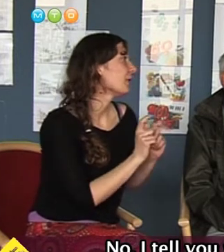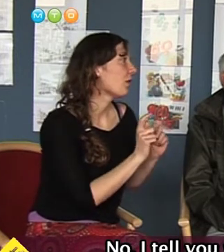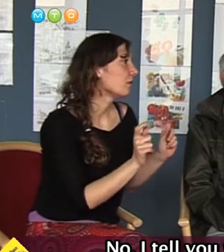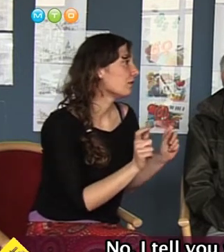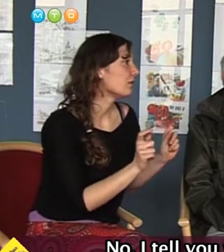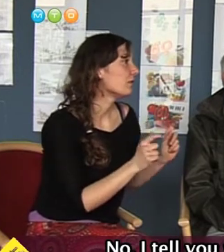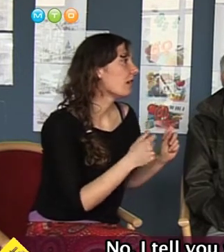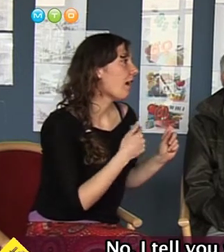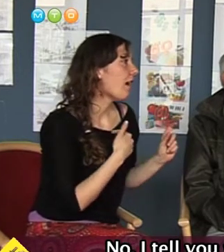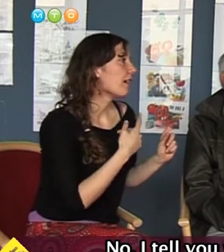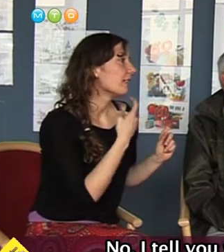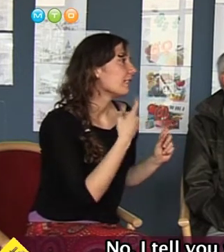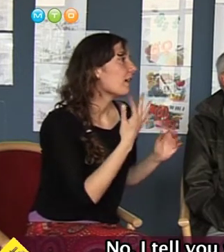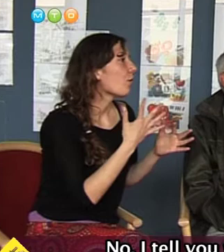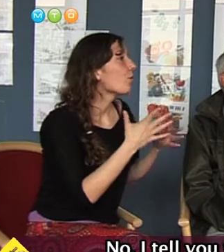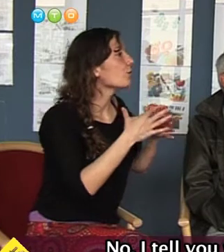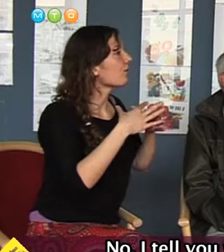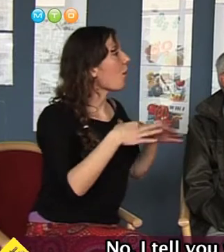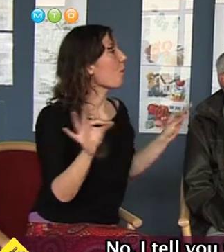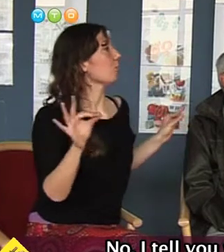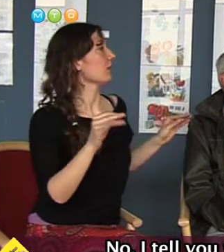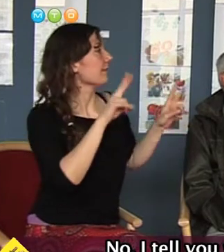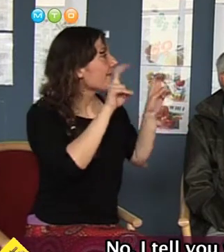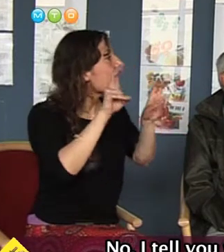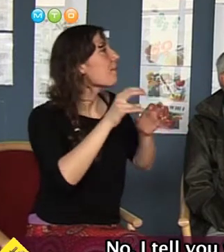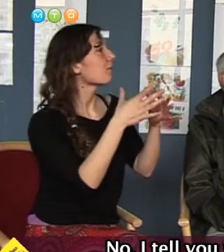I want to be free in terms of what I do, and